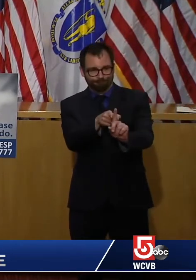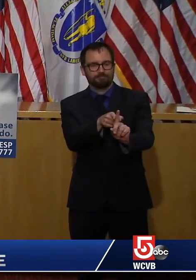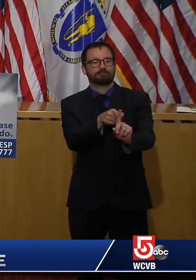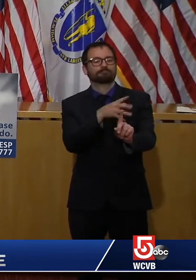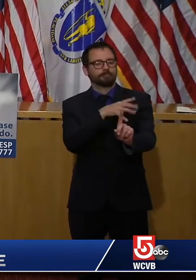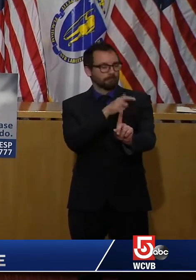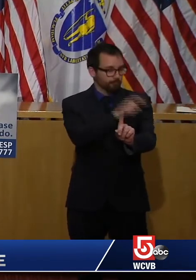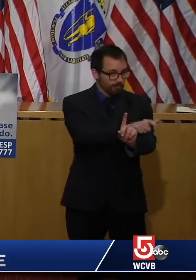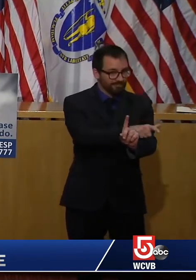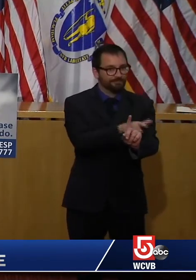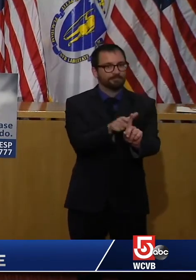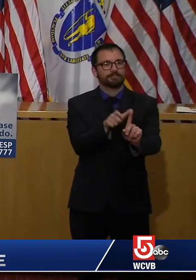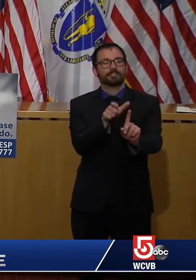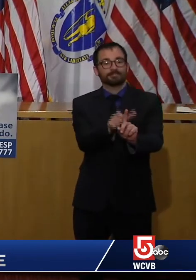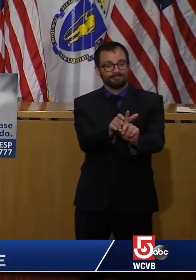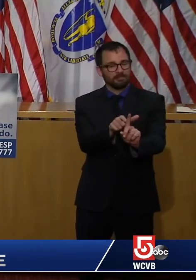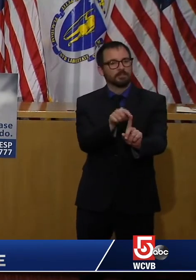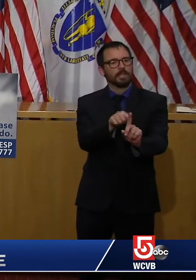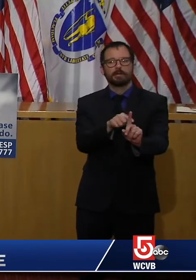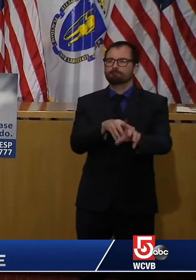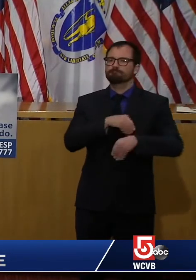to their own health status?